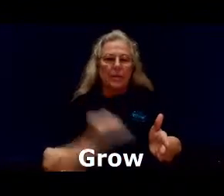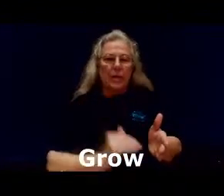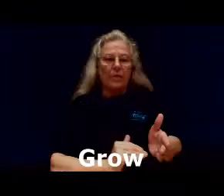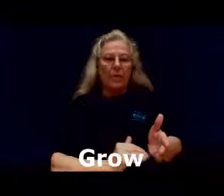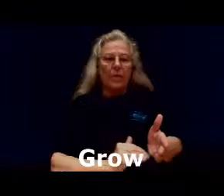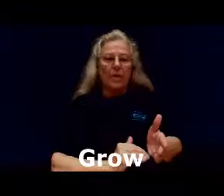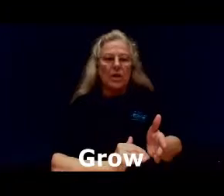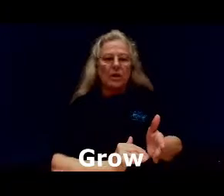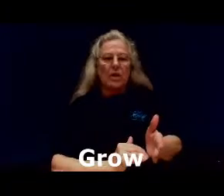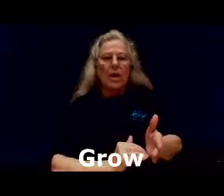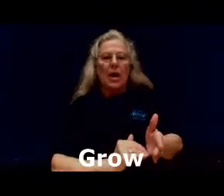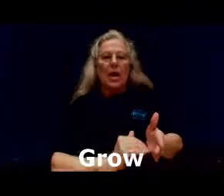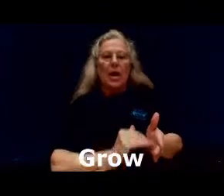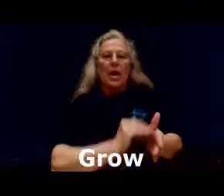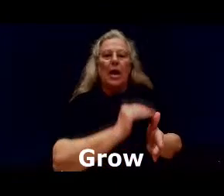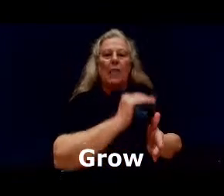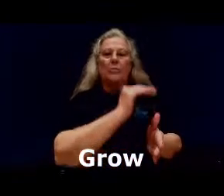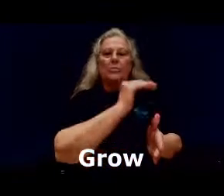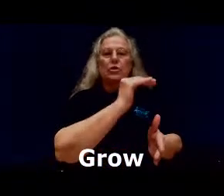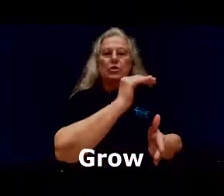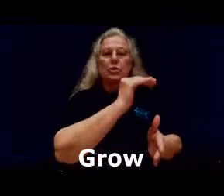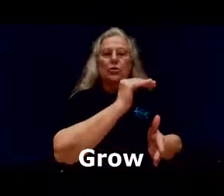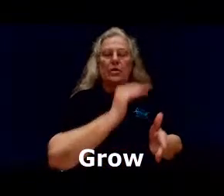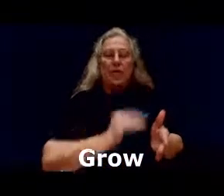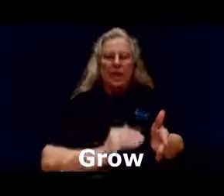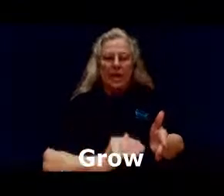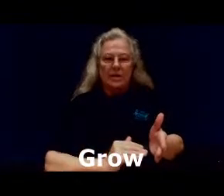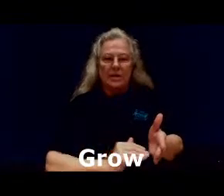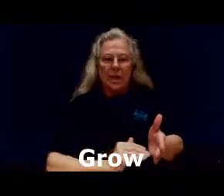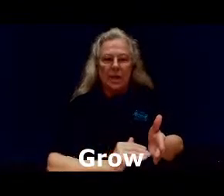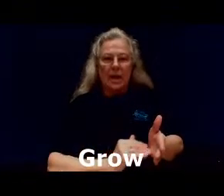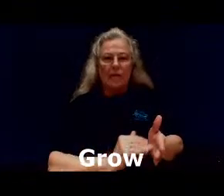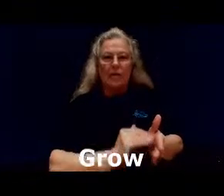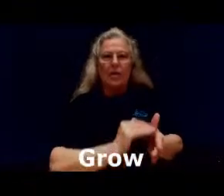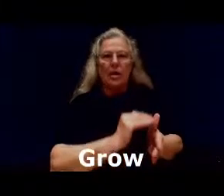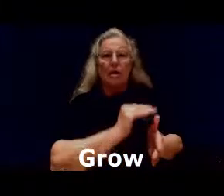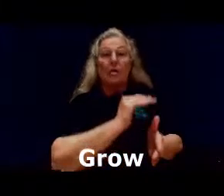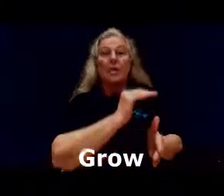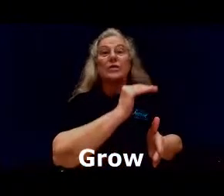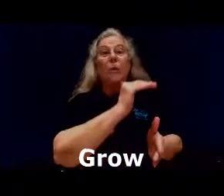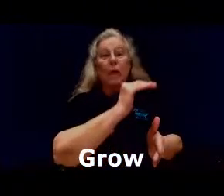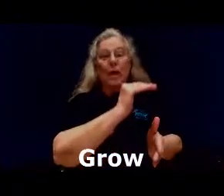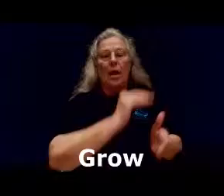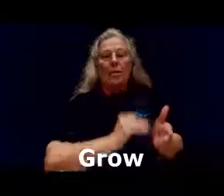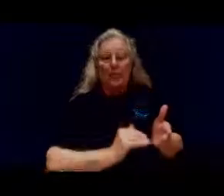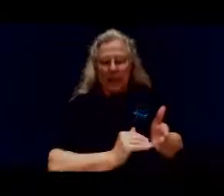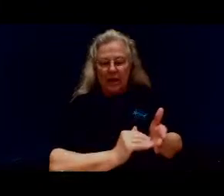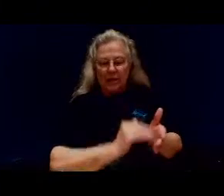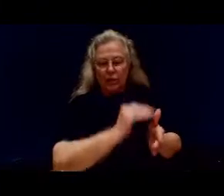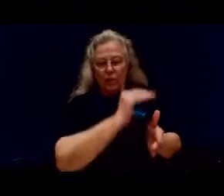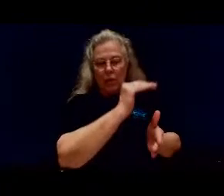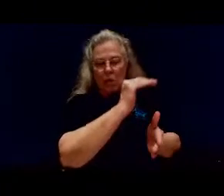bent formation, up to show that it's not down here any longer, it's going up. It's growing.